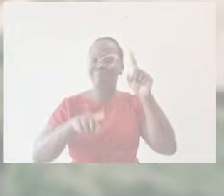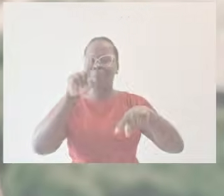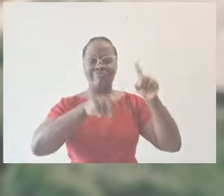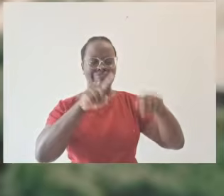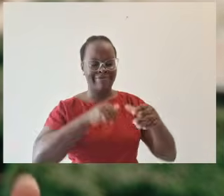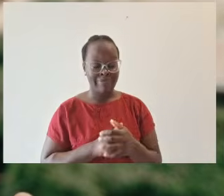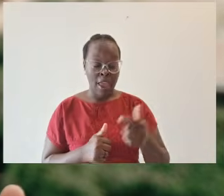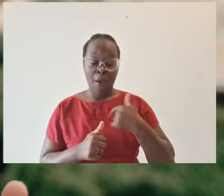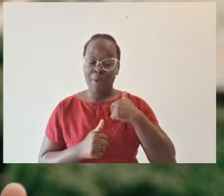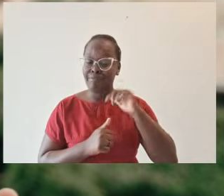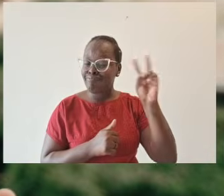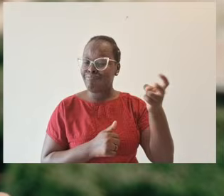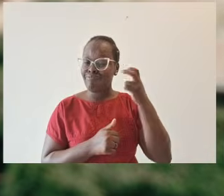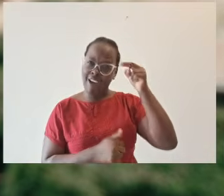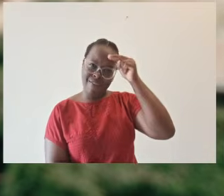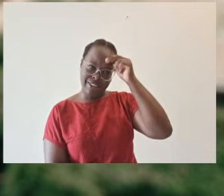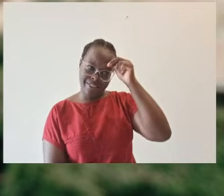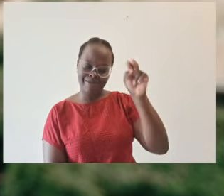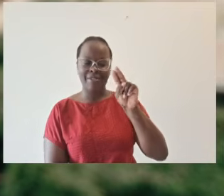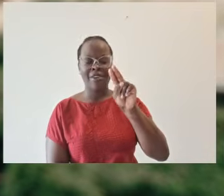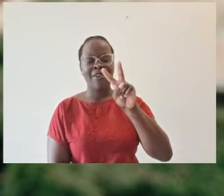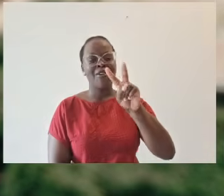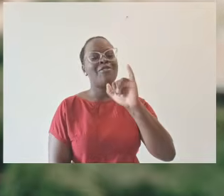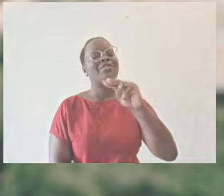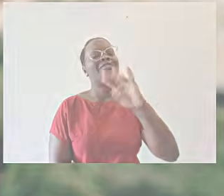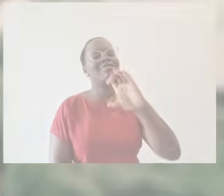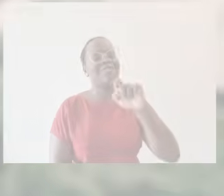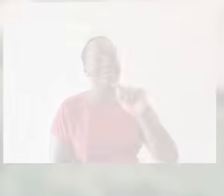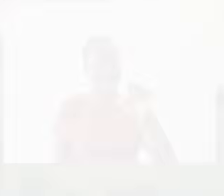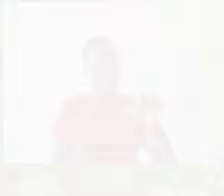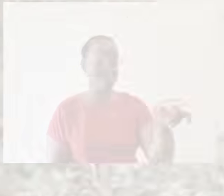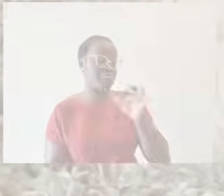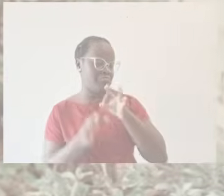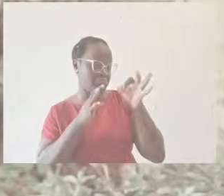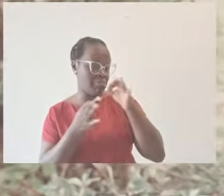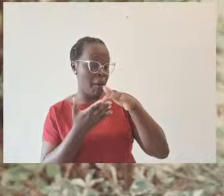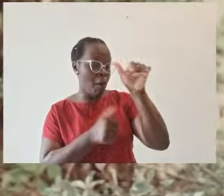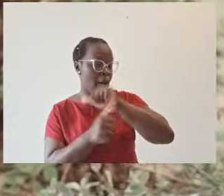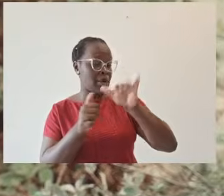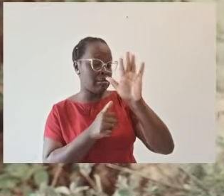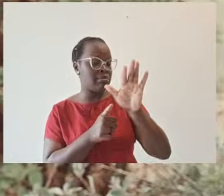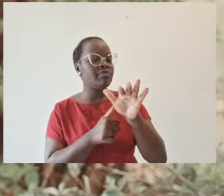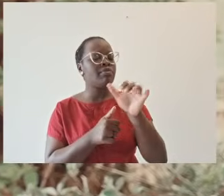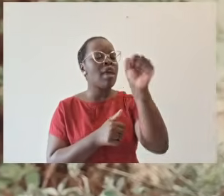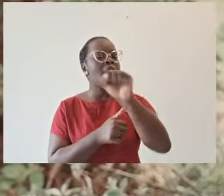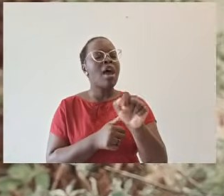Let us now listen to Vincent Owino, the Inclusive Content Production Manager at eKitabu, who will tell us more about Studio KSL and